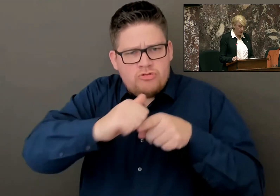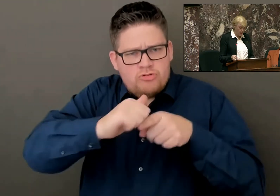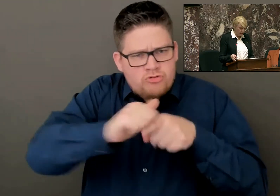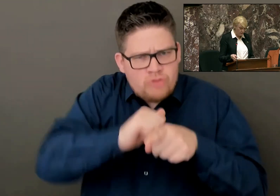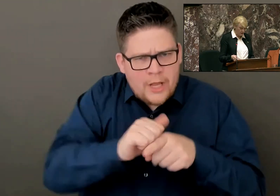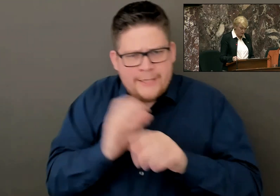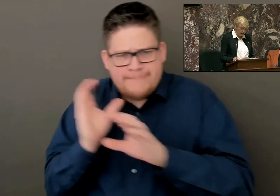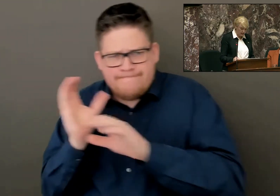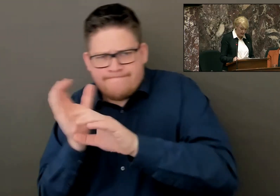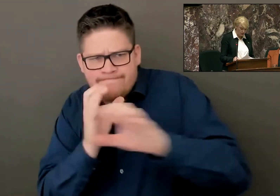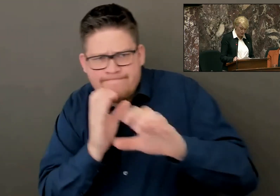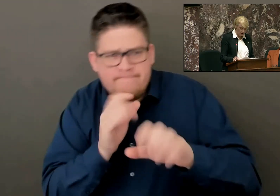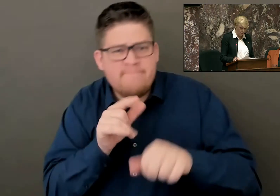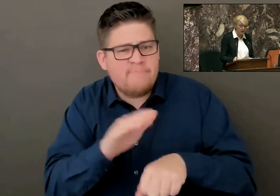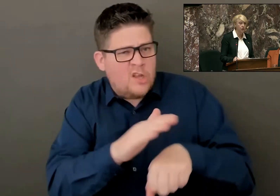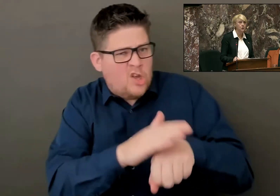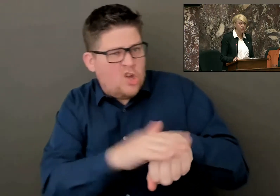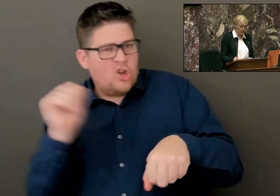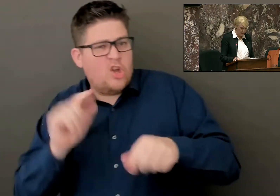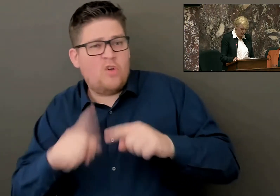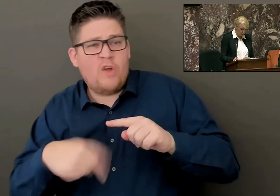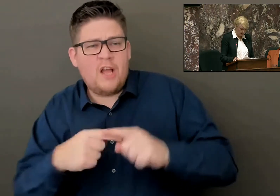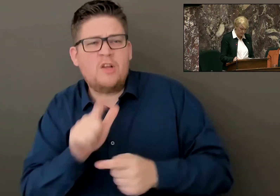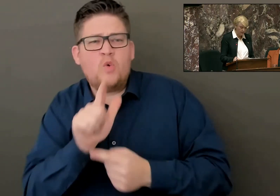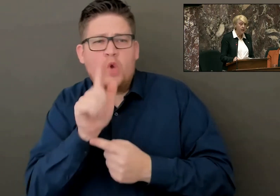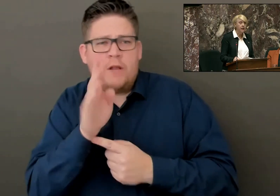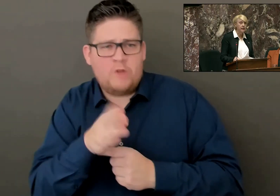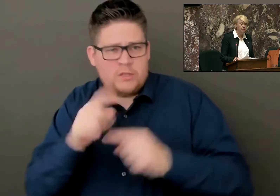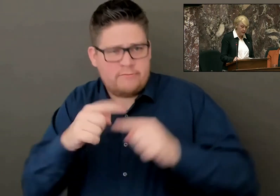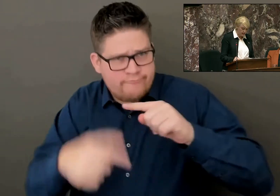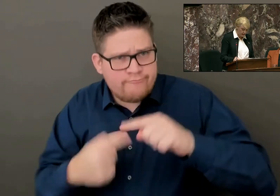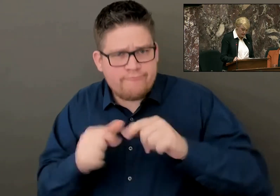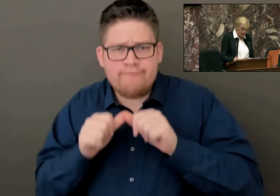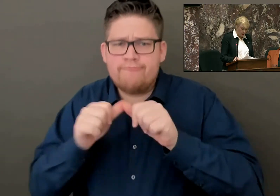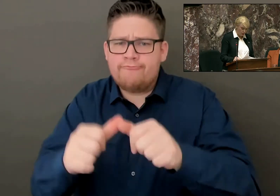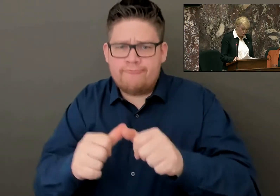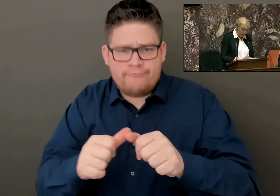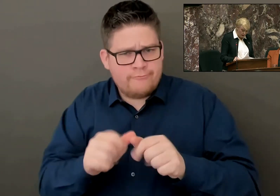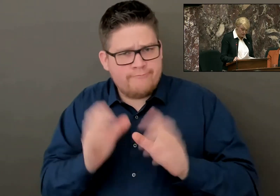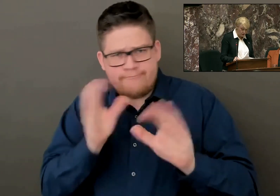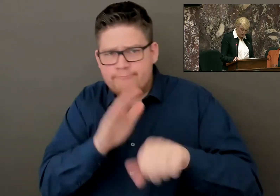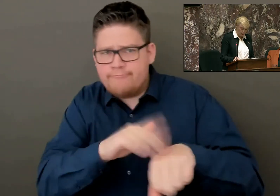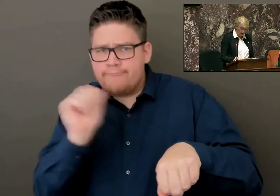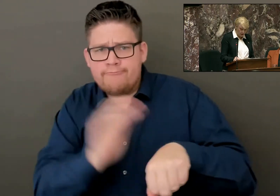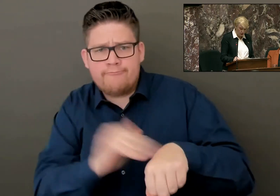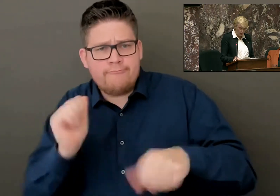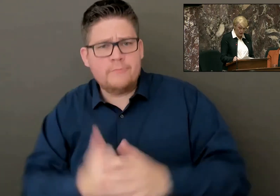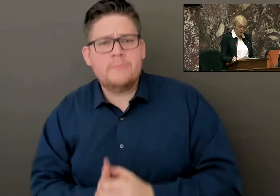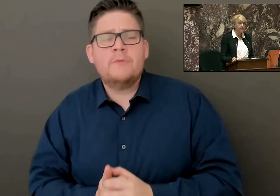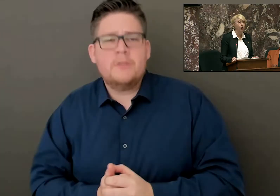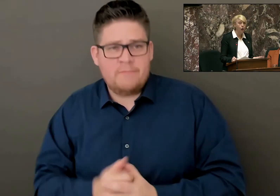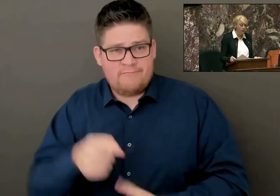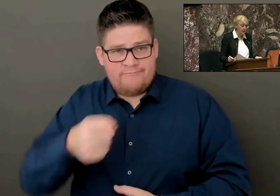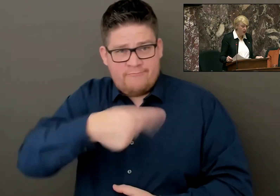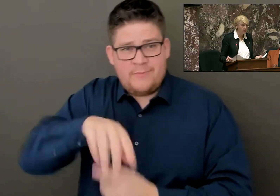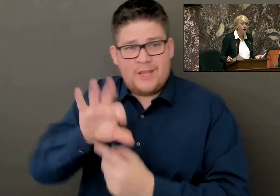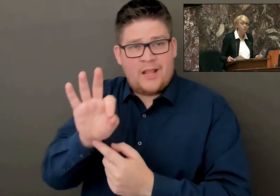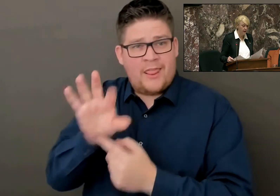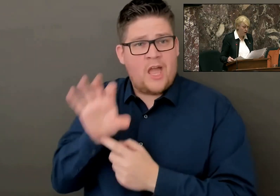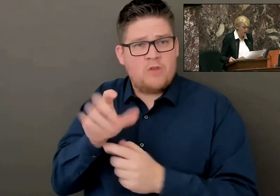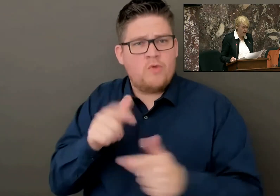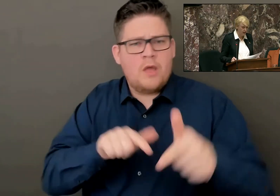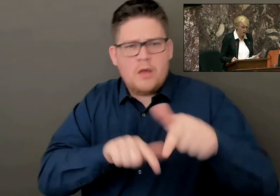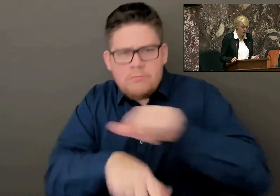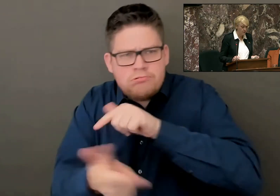organizations, like the BC Search and Rescue Association. In BC, ground search and rescue is all done